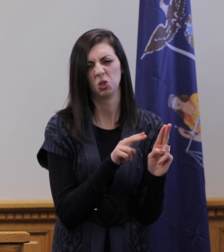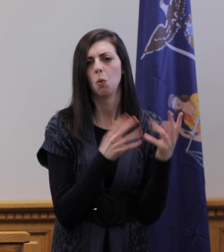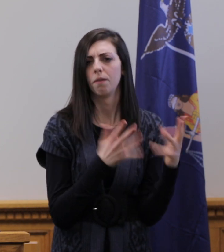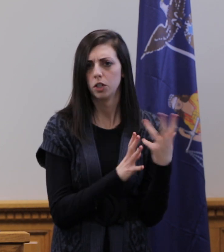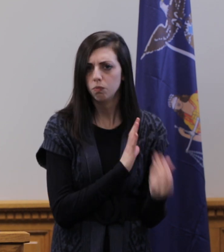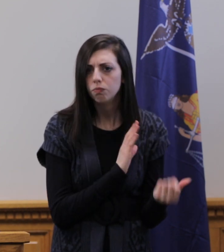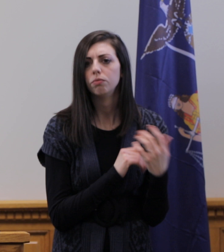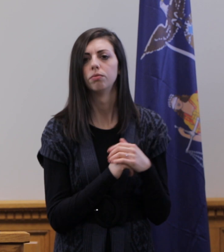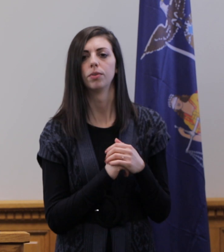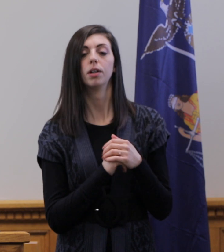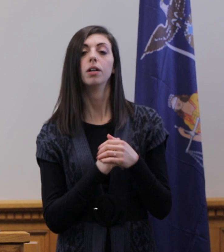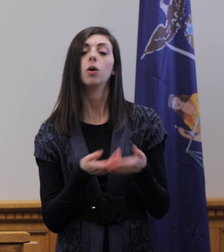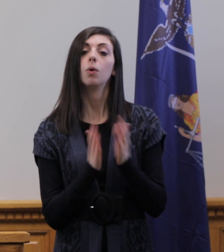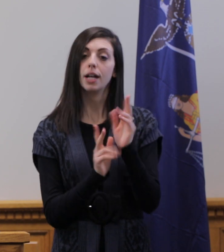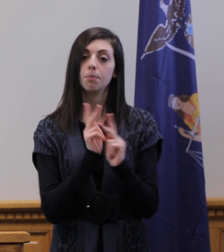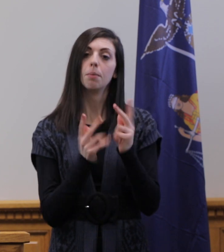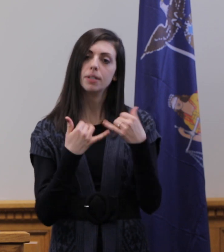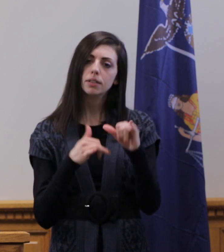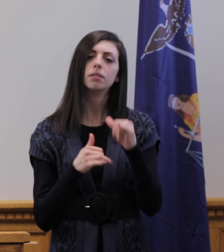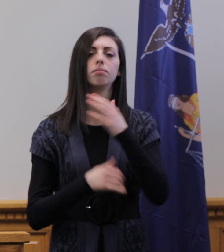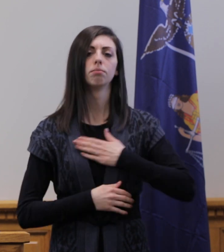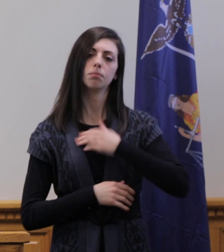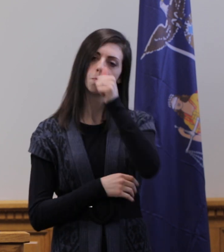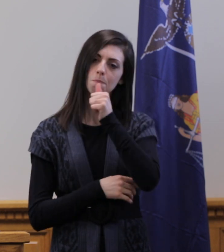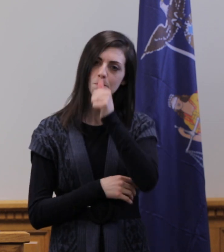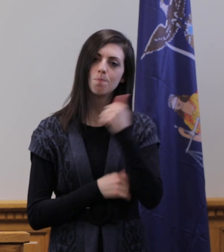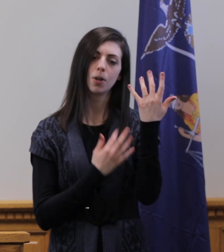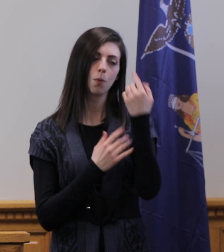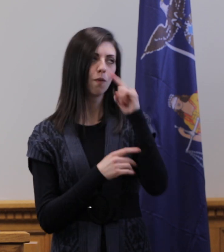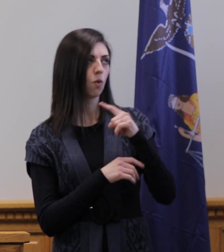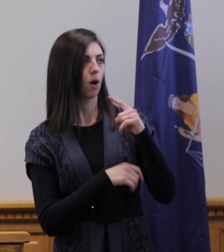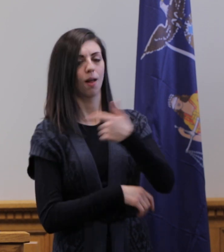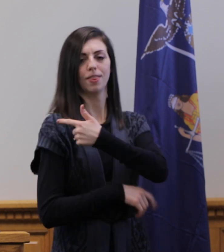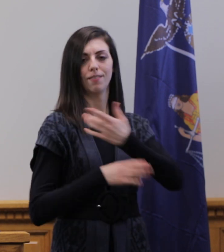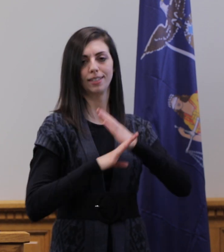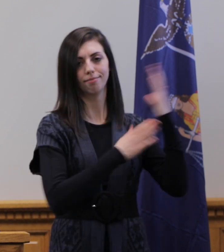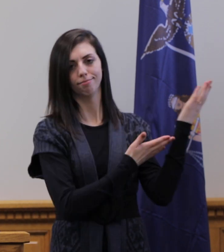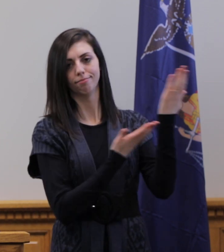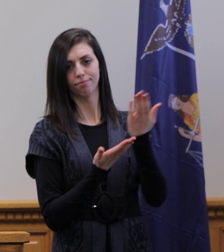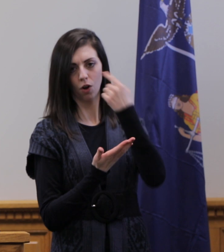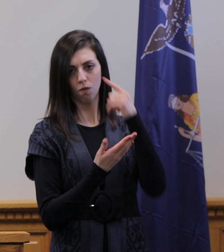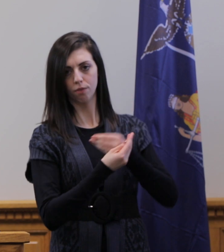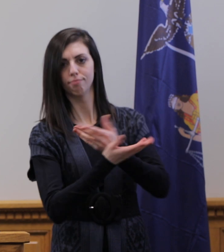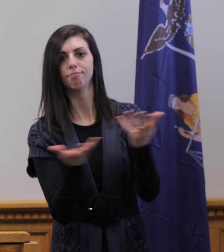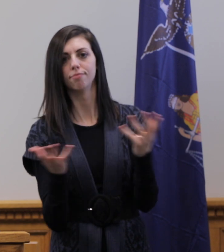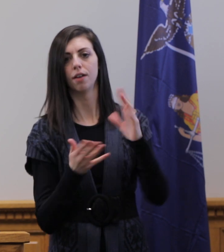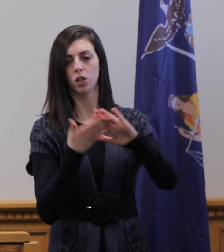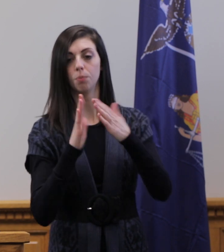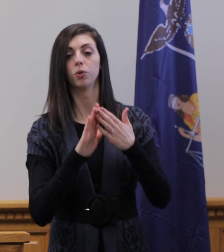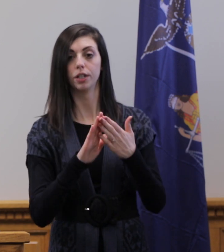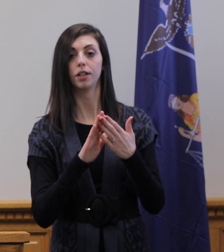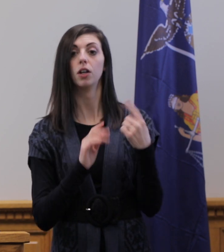for people to continue to be patient as vaccine is being rolled out to the community. The process of vaccinating those who